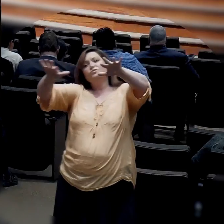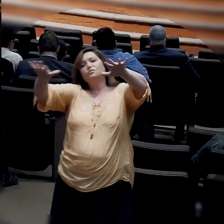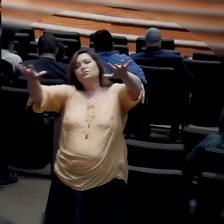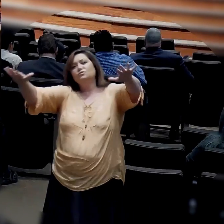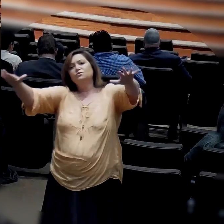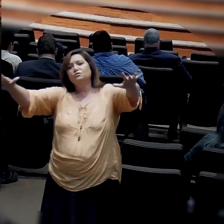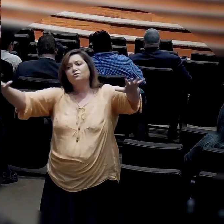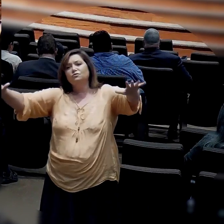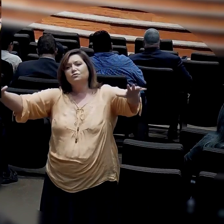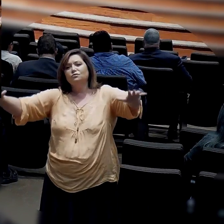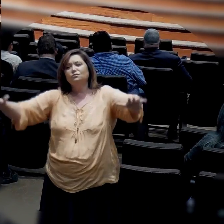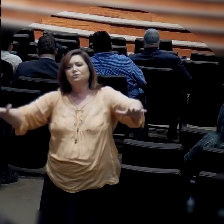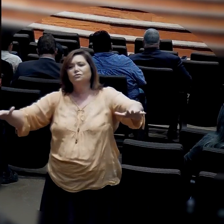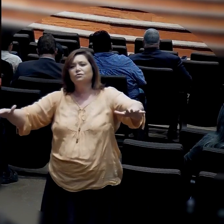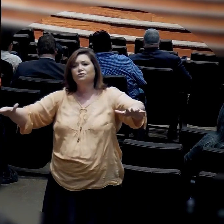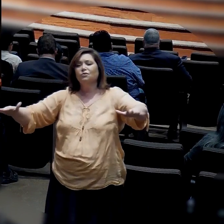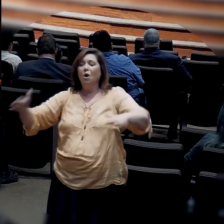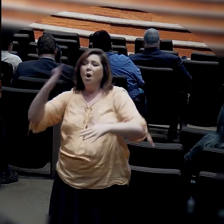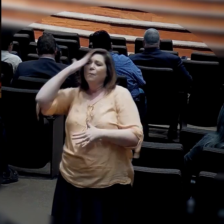At your